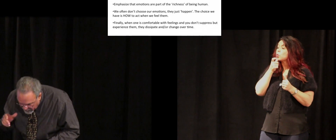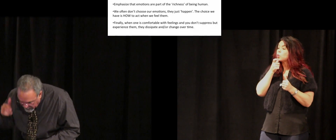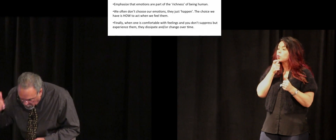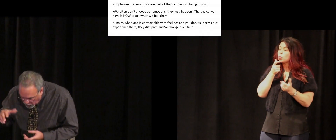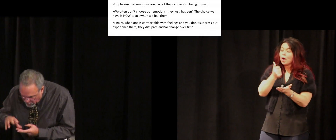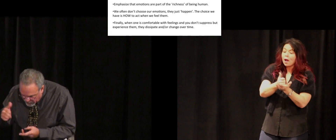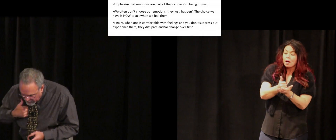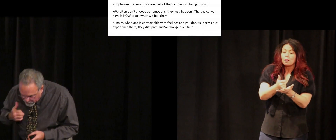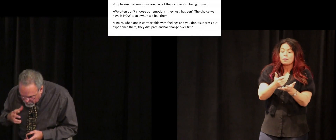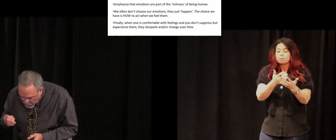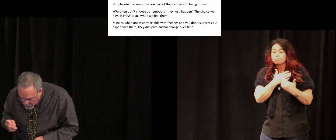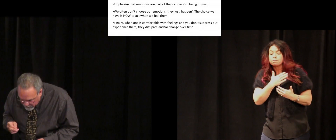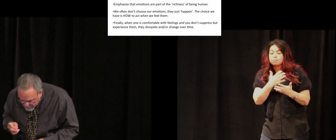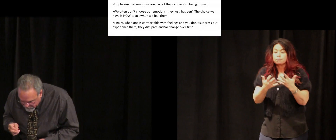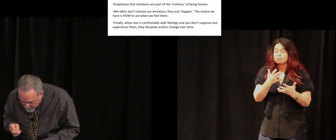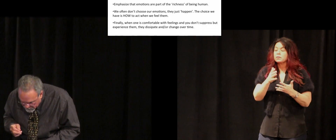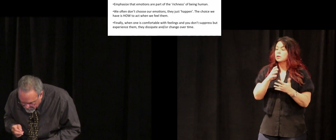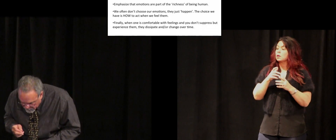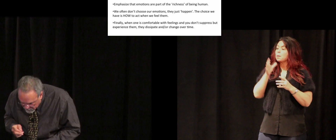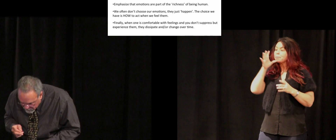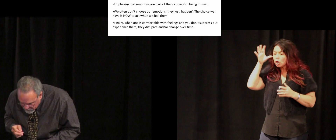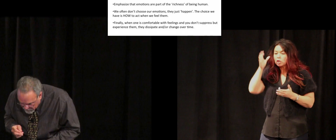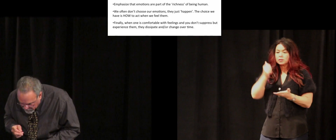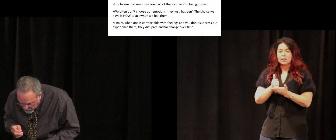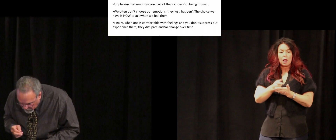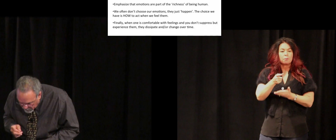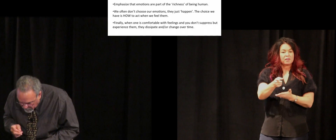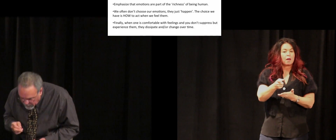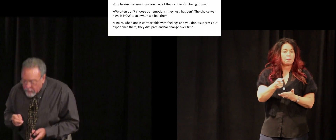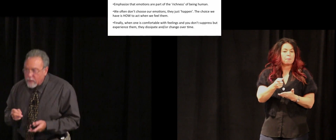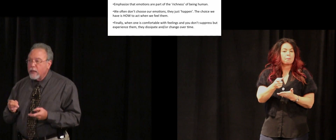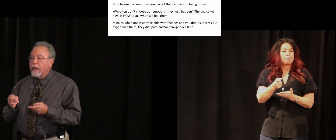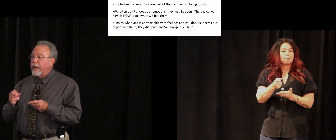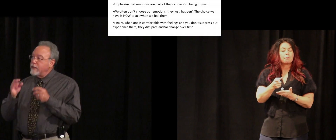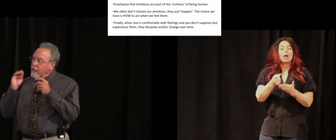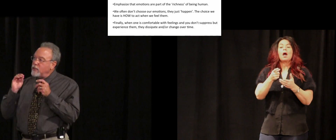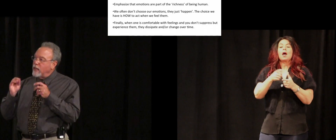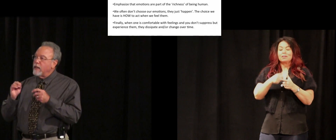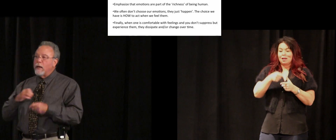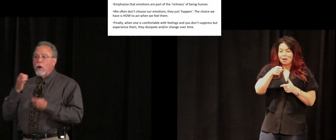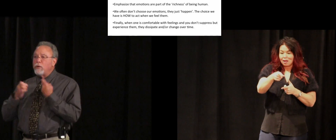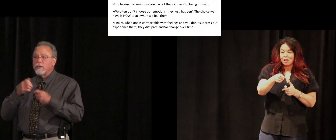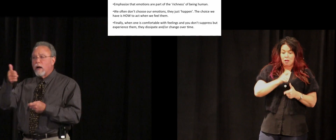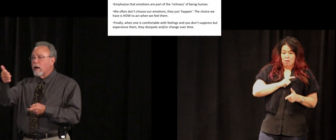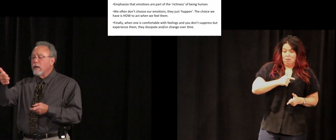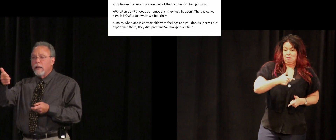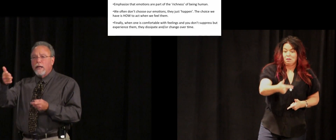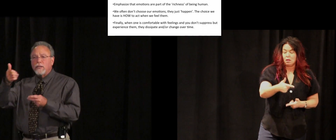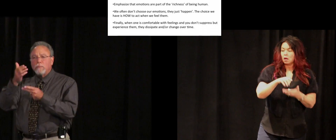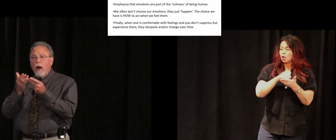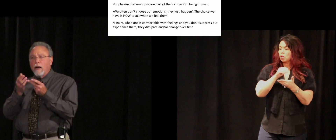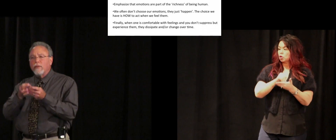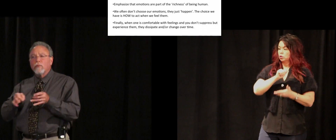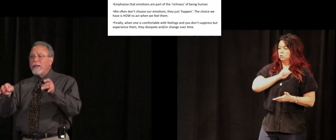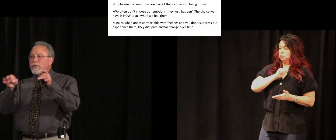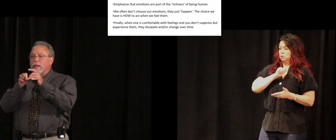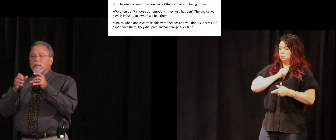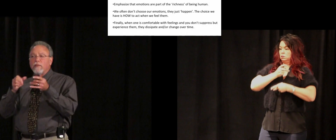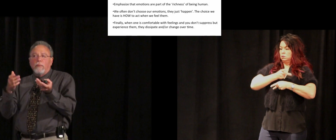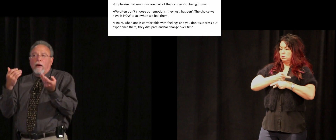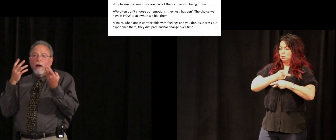scary. To see an adult model behavior and manage emotions that are